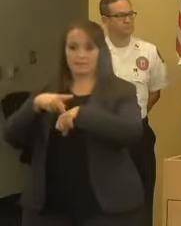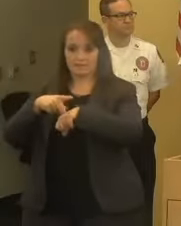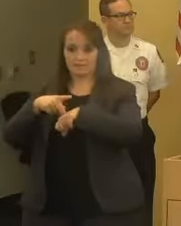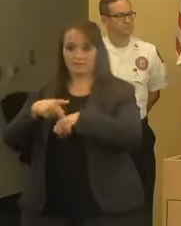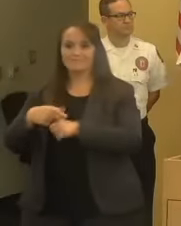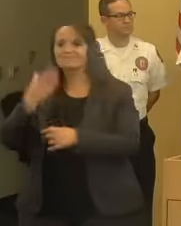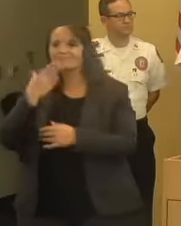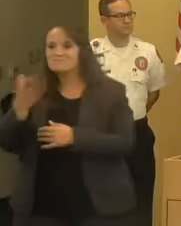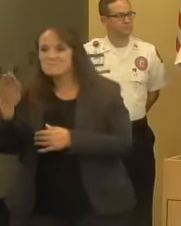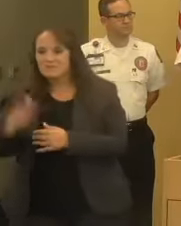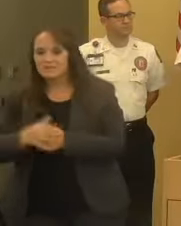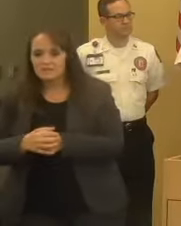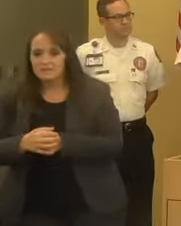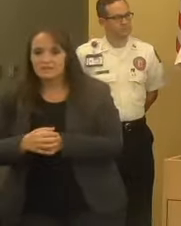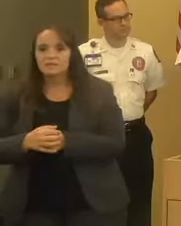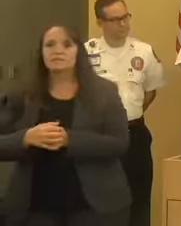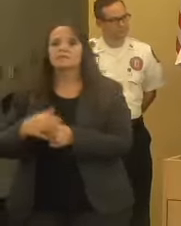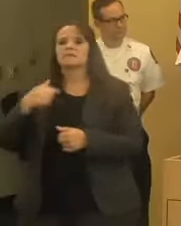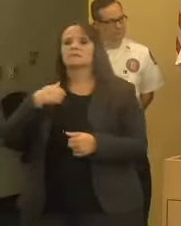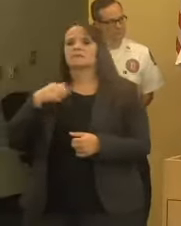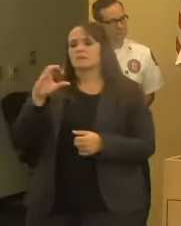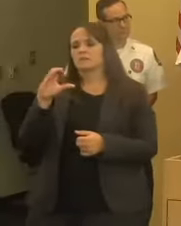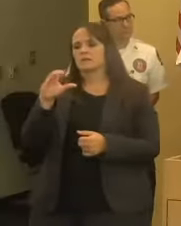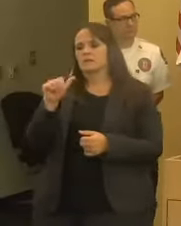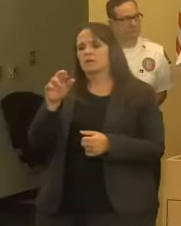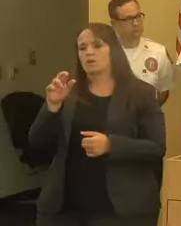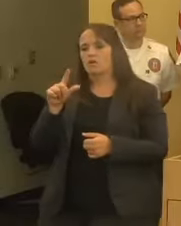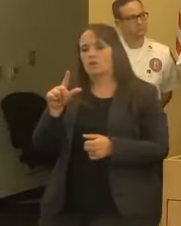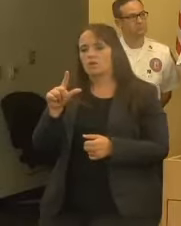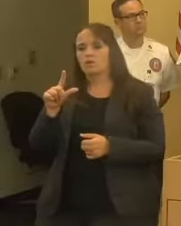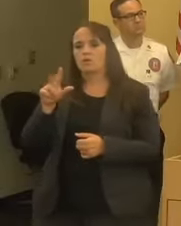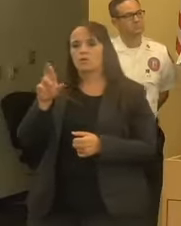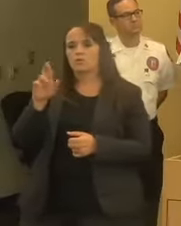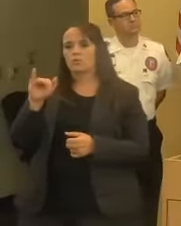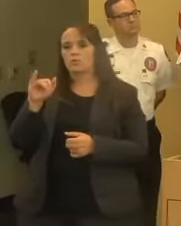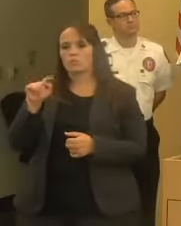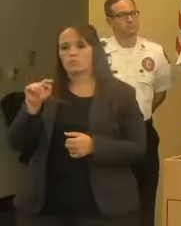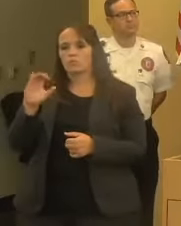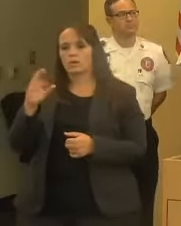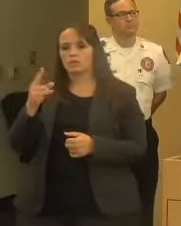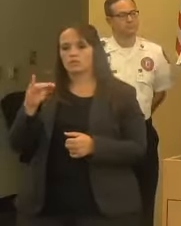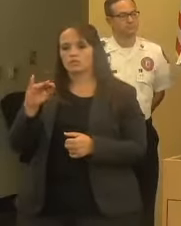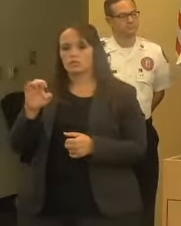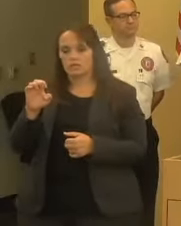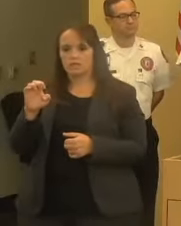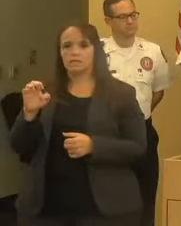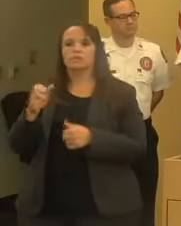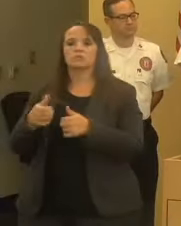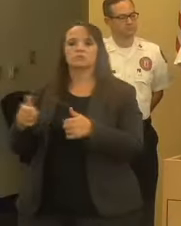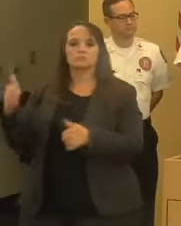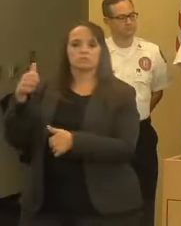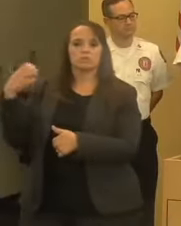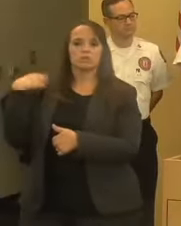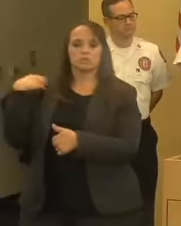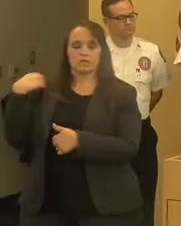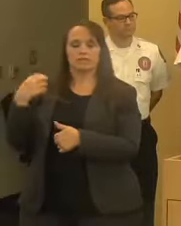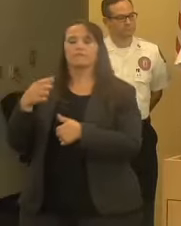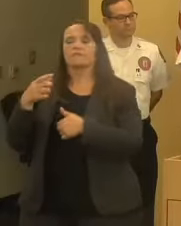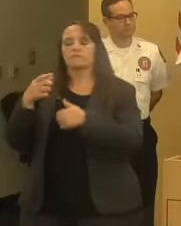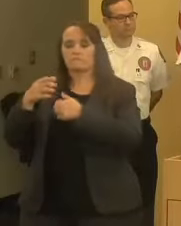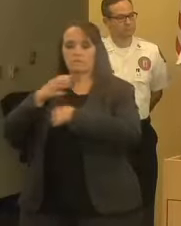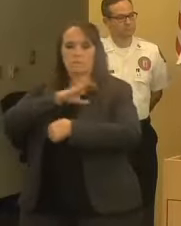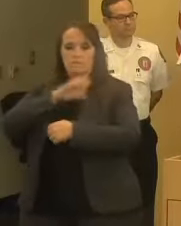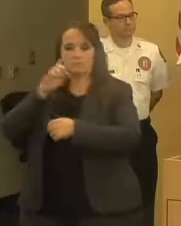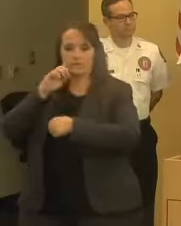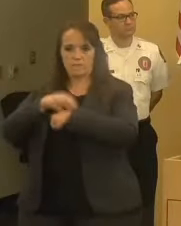Thank you. Good morning. I am Carl Ritchie, R-I-T-C-H-I-E. I am the Chief of Police of the Town of Mount Pleasant. I want to share with you what